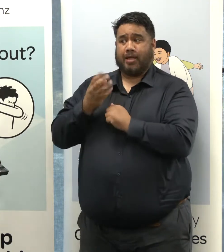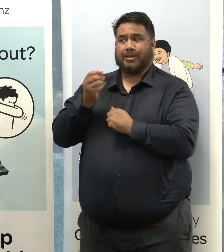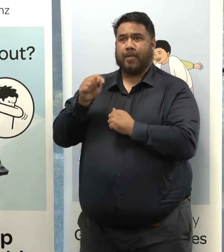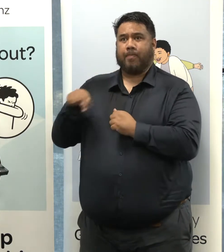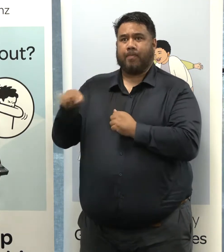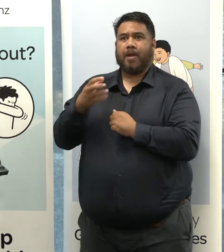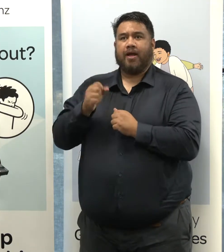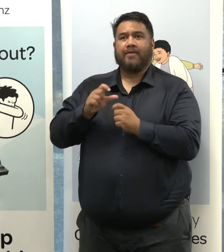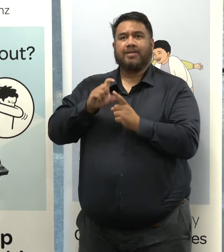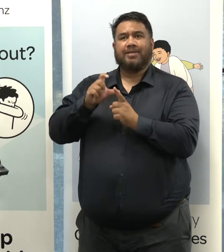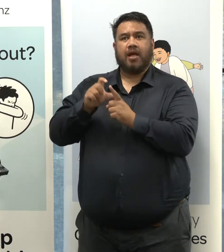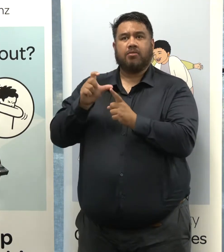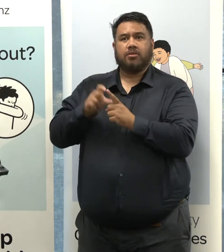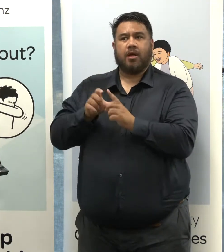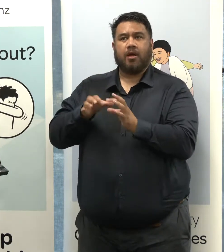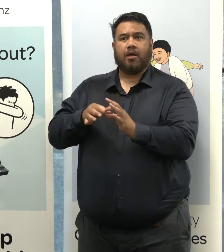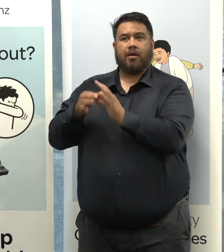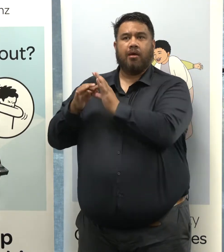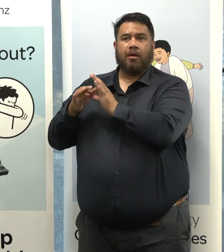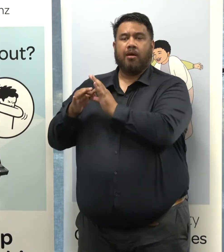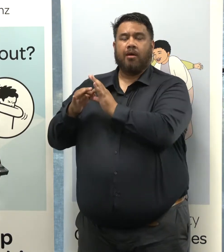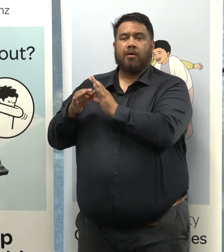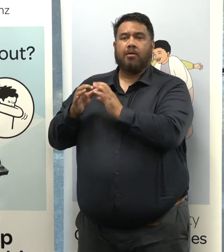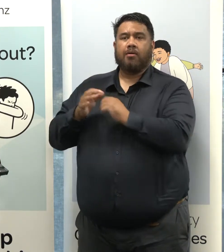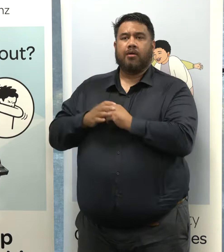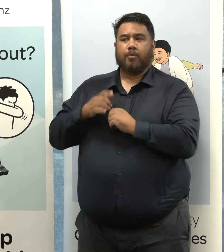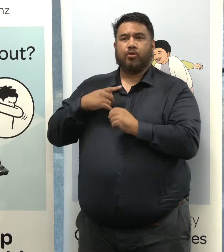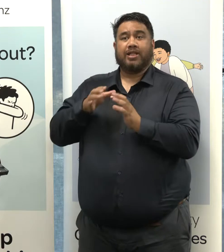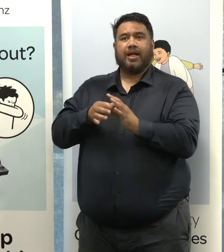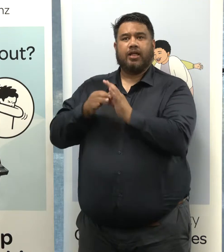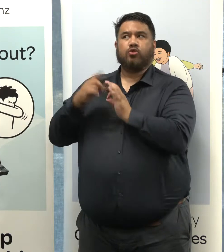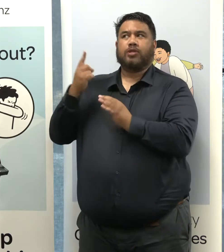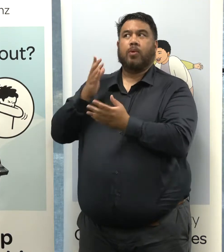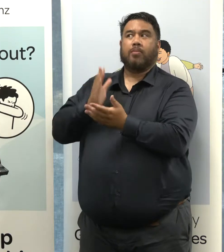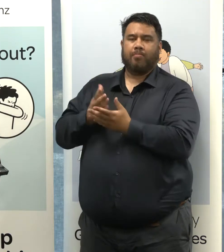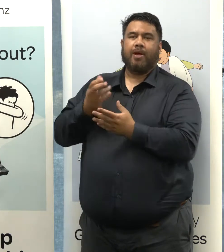outbreak, just that none of those were sequenced.